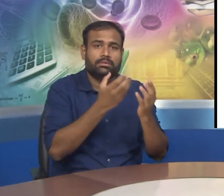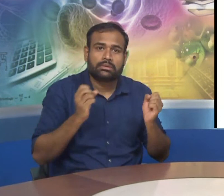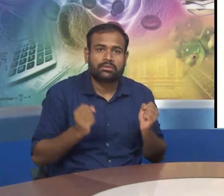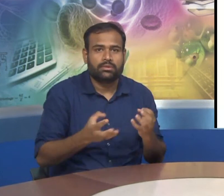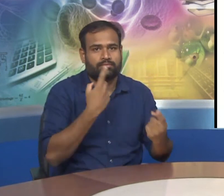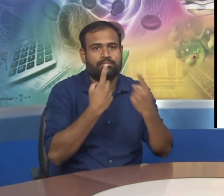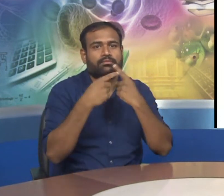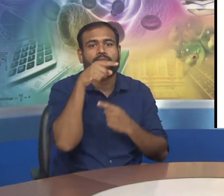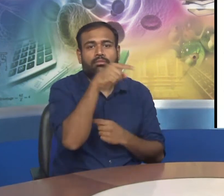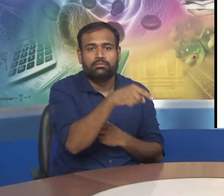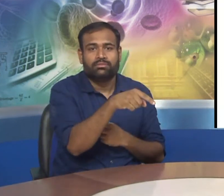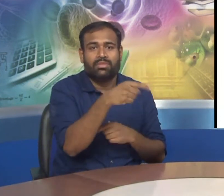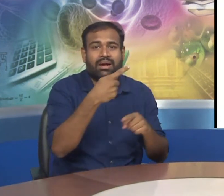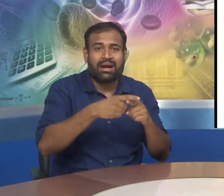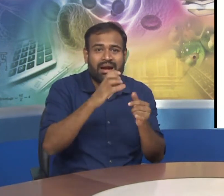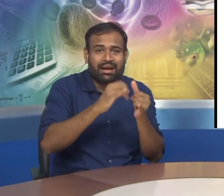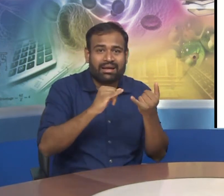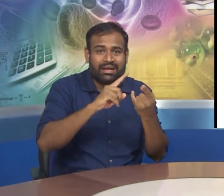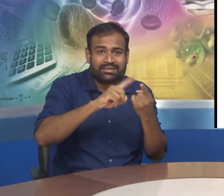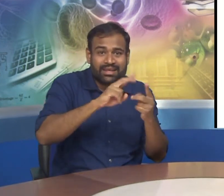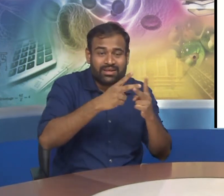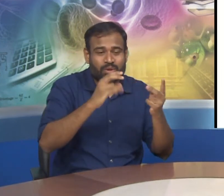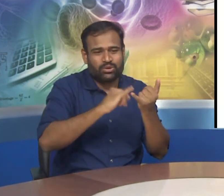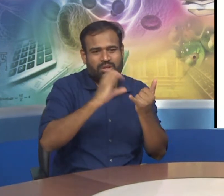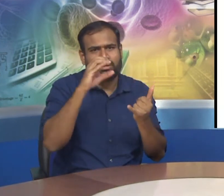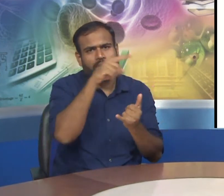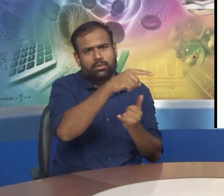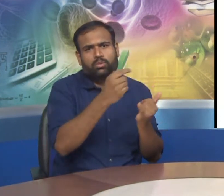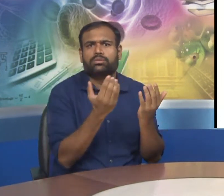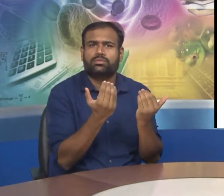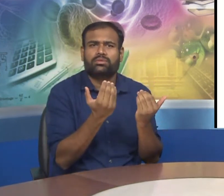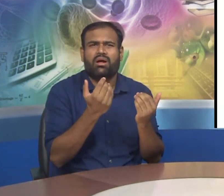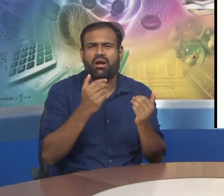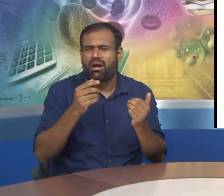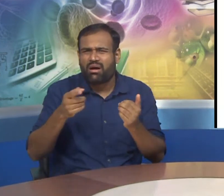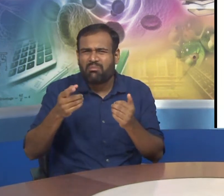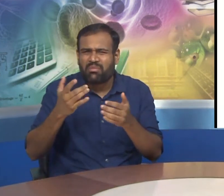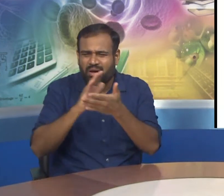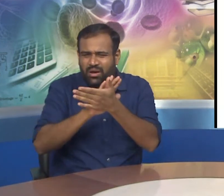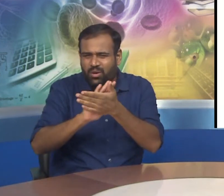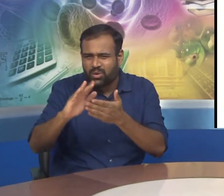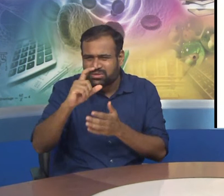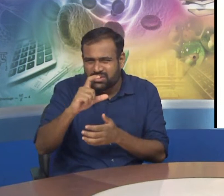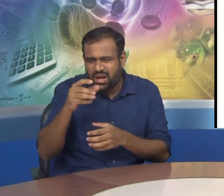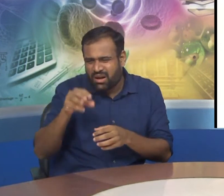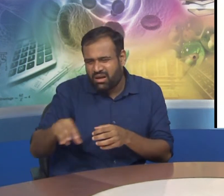means that all such cases begin or originate in the Supreme Court only.